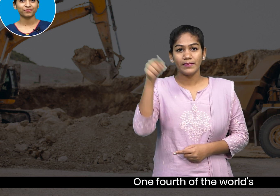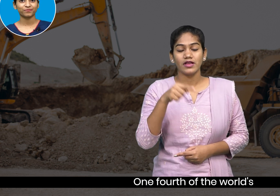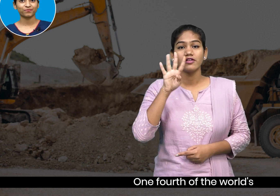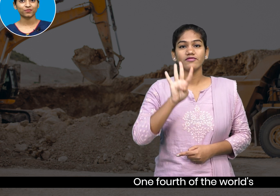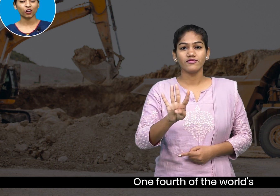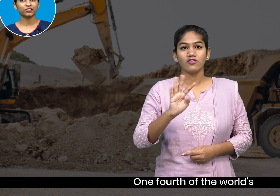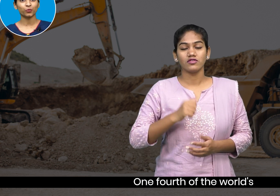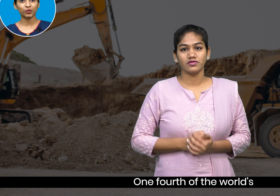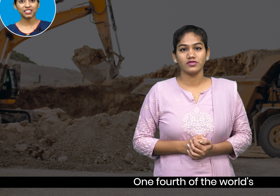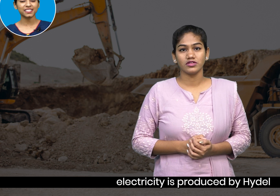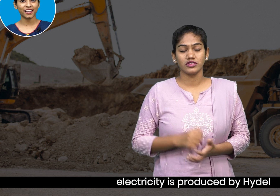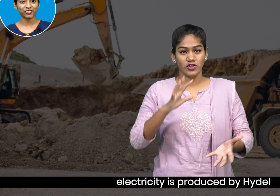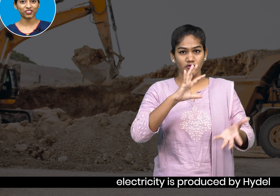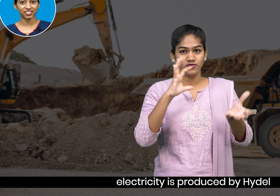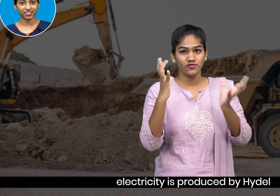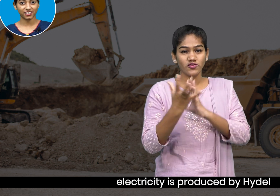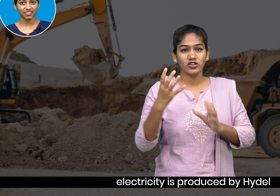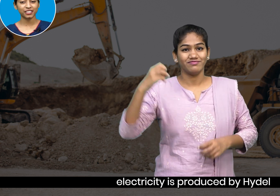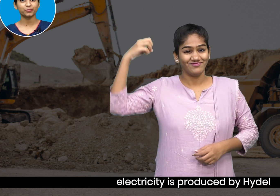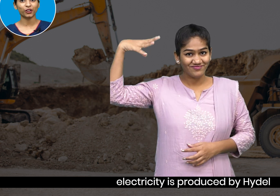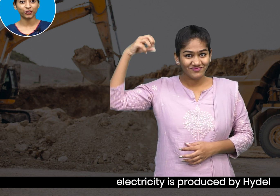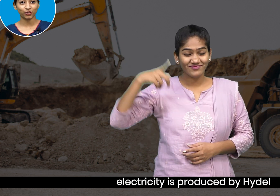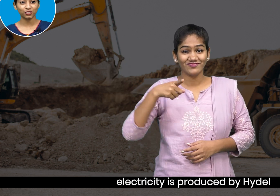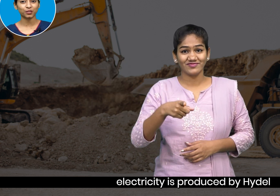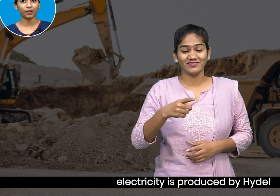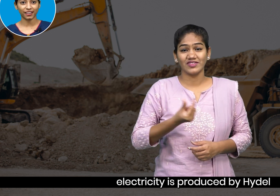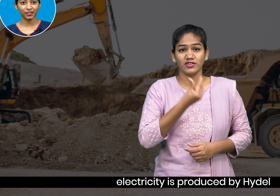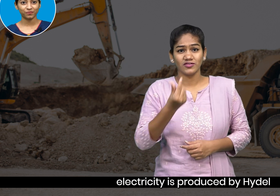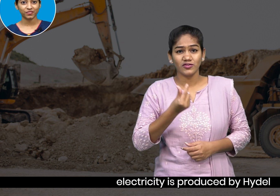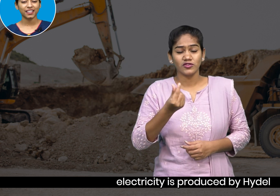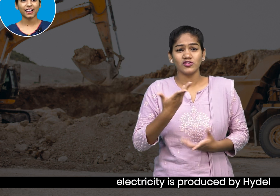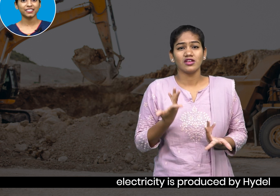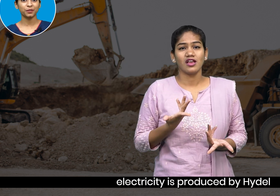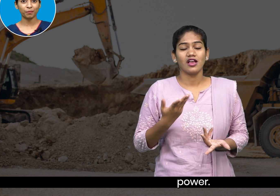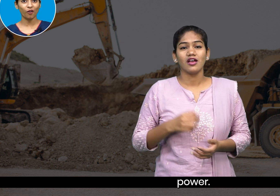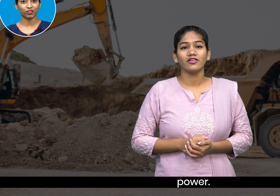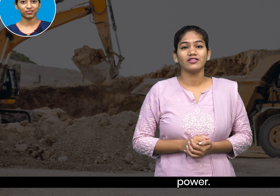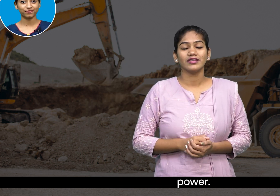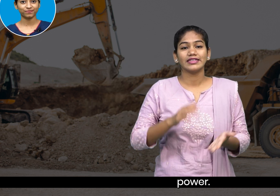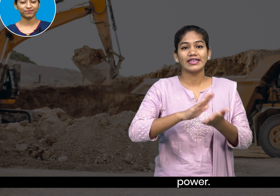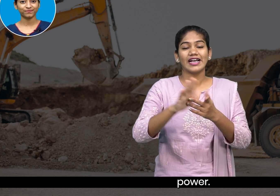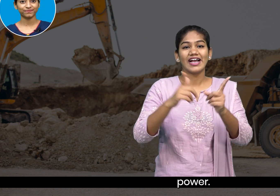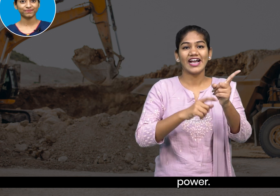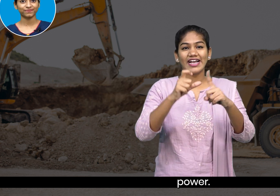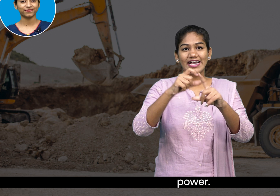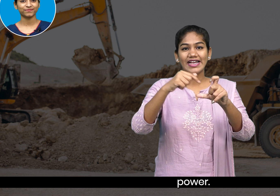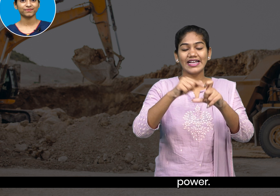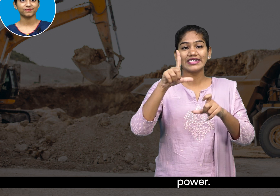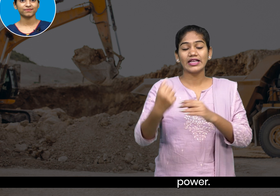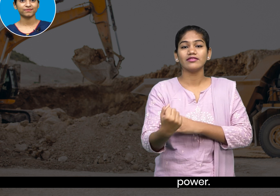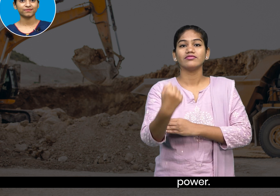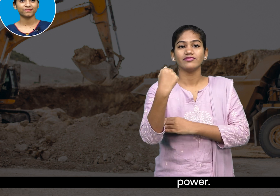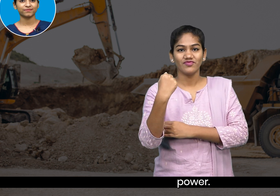One-fourth of the world's electricity is produced by tidal power.